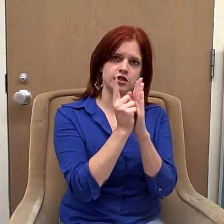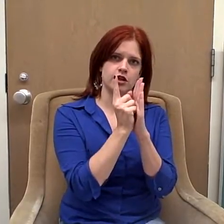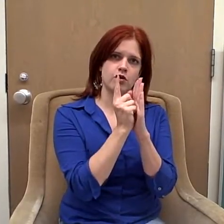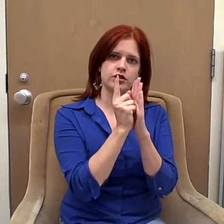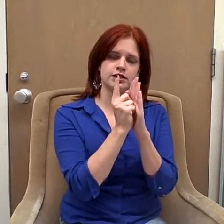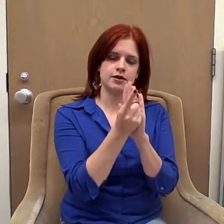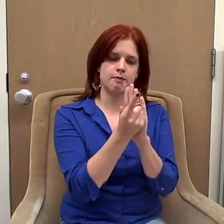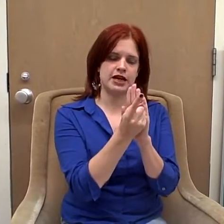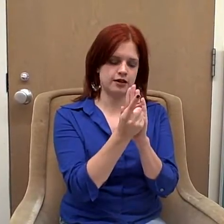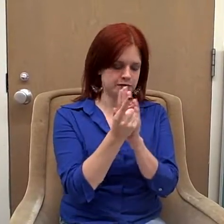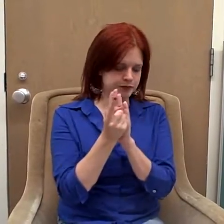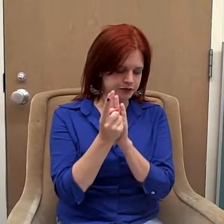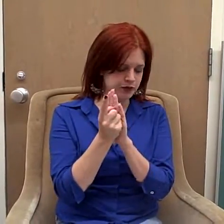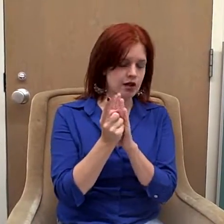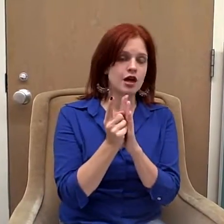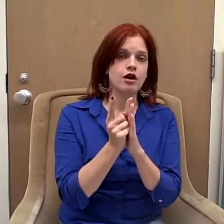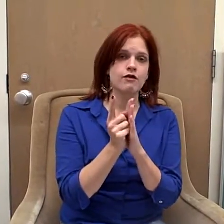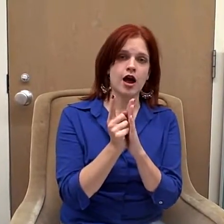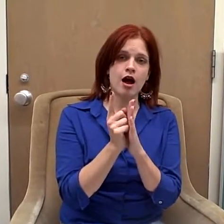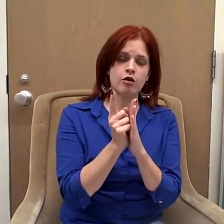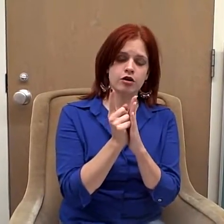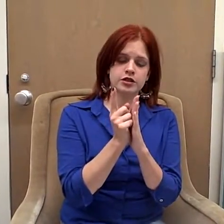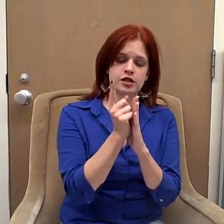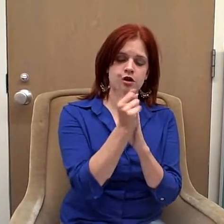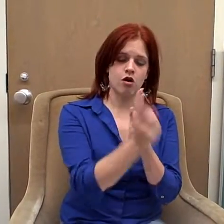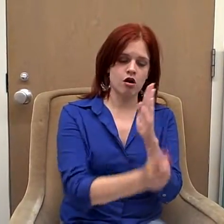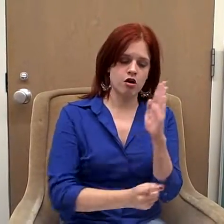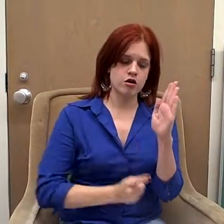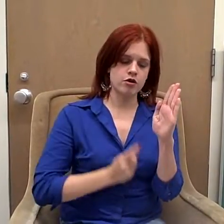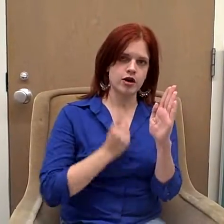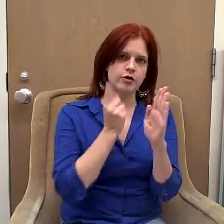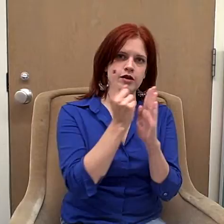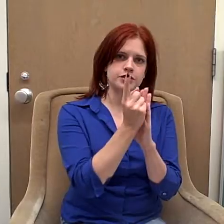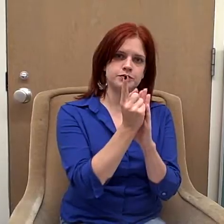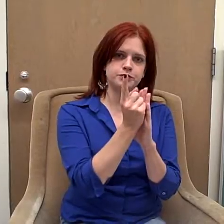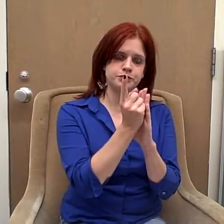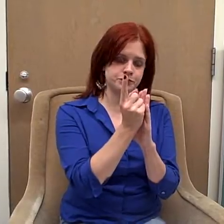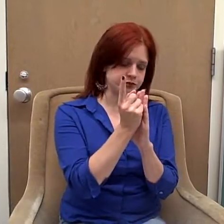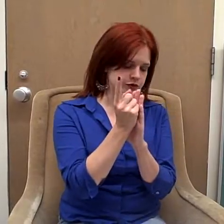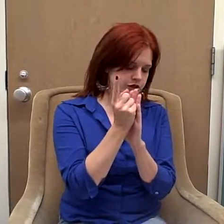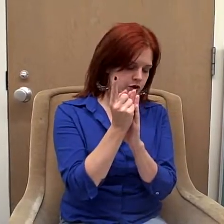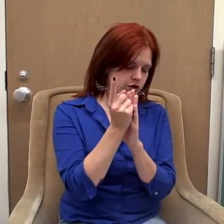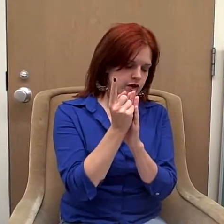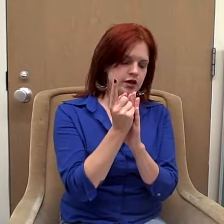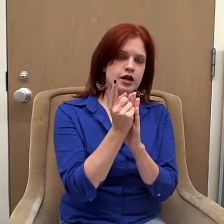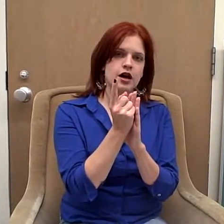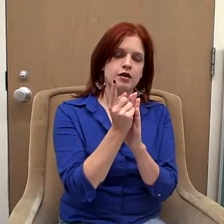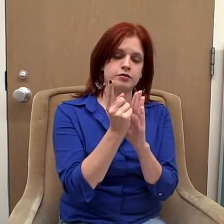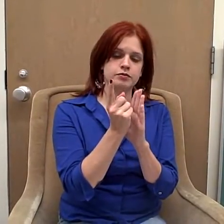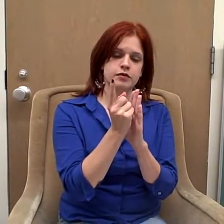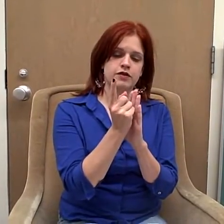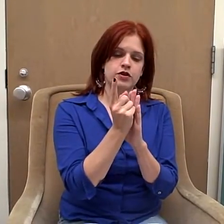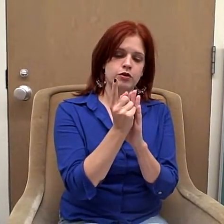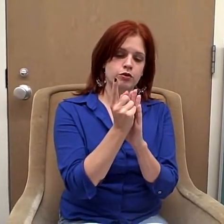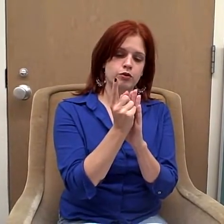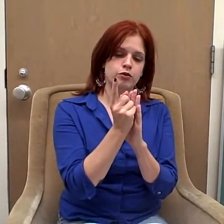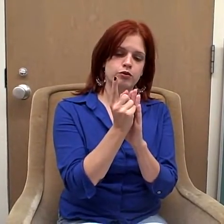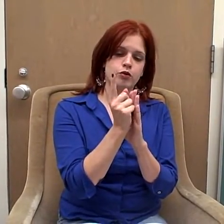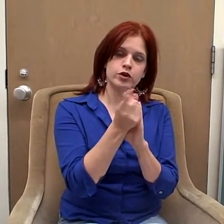to go once. Minute. For hour, it's going to go all the way around. So if you, one tick